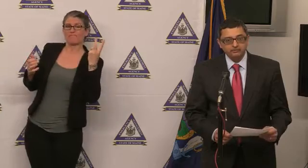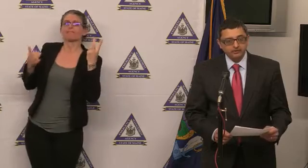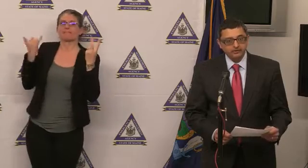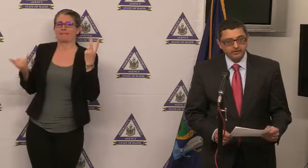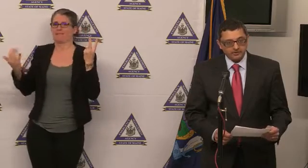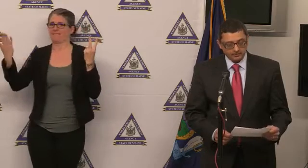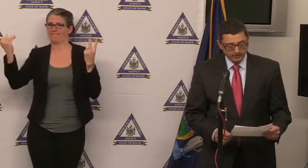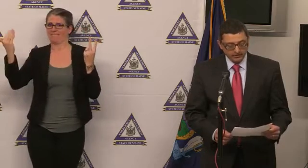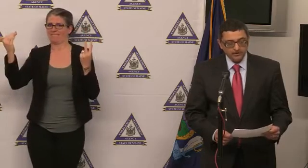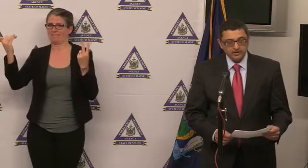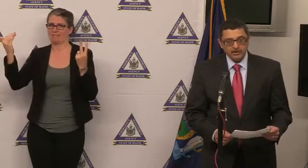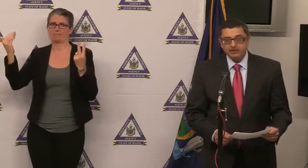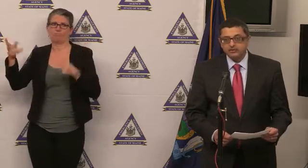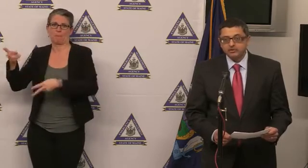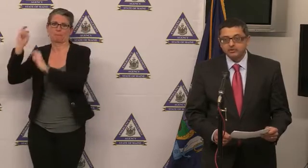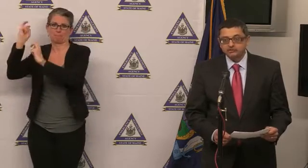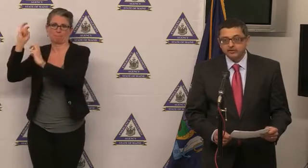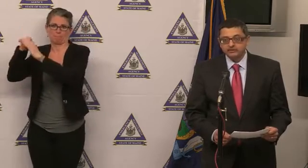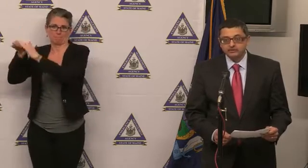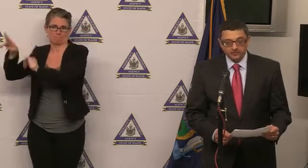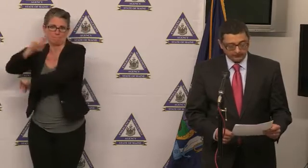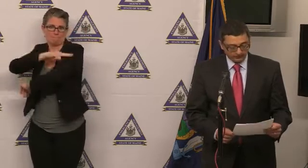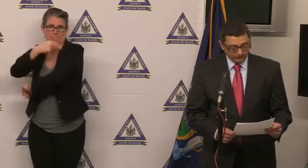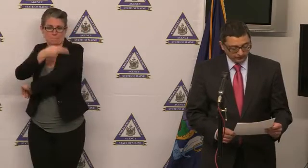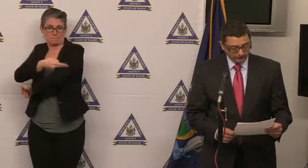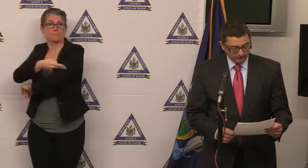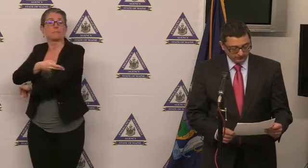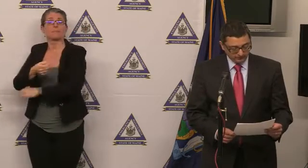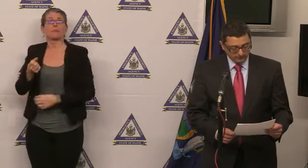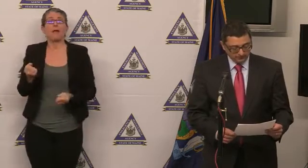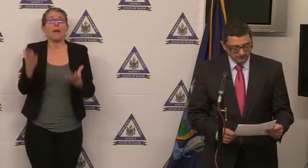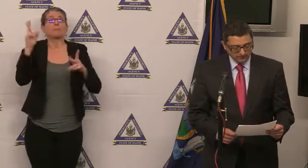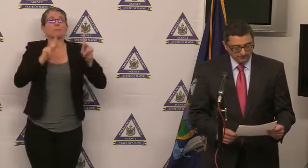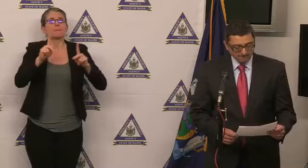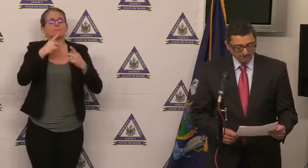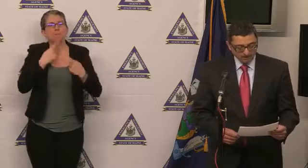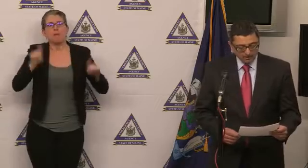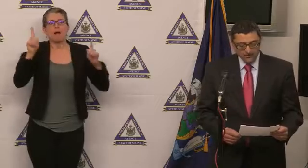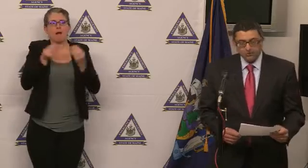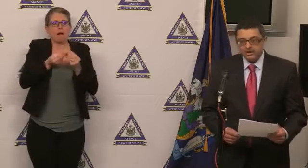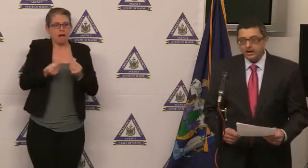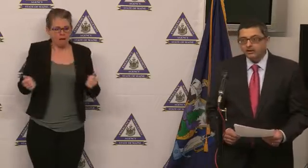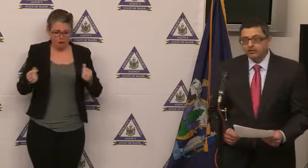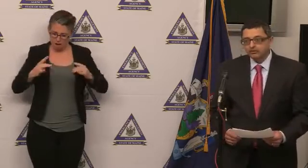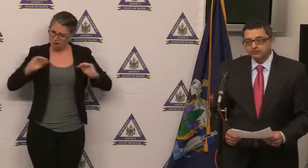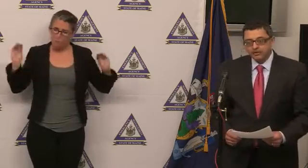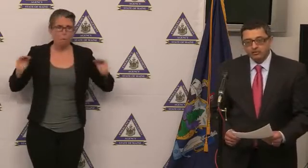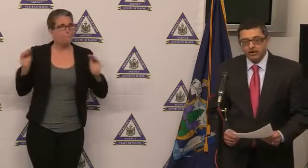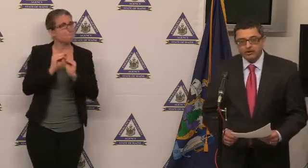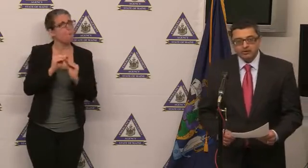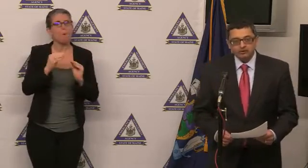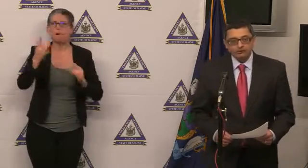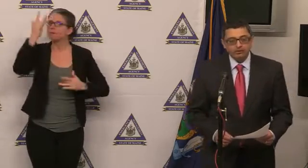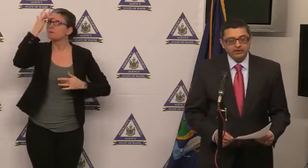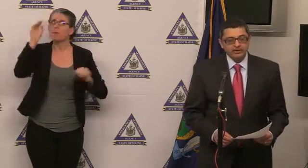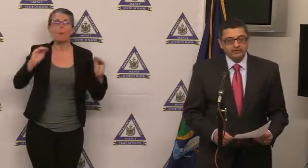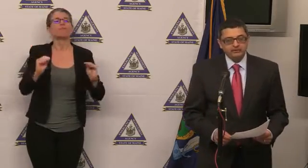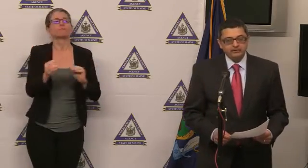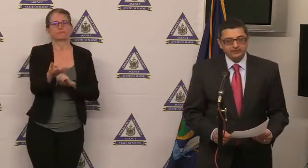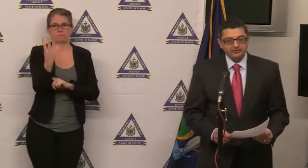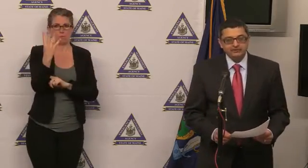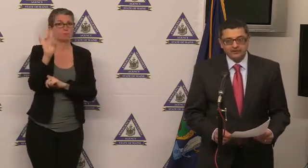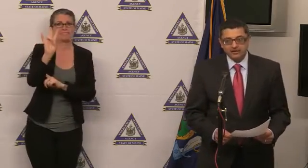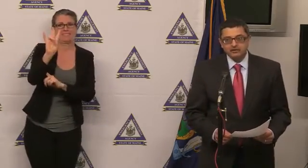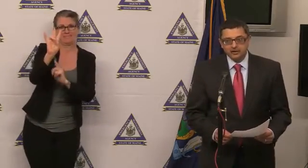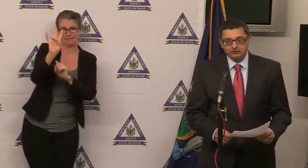are fully recovered and have been released from isolation. We now, statewide, are reporting